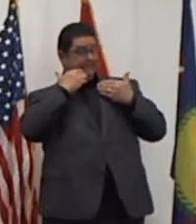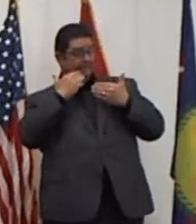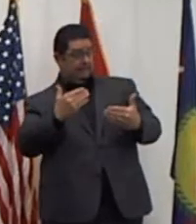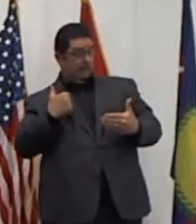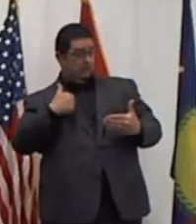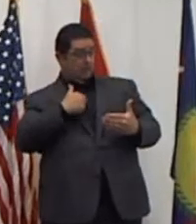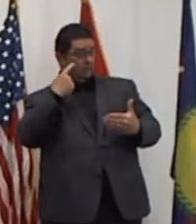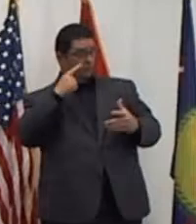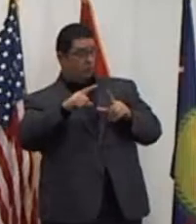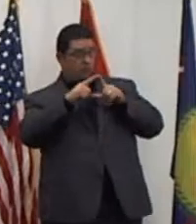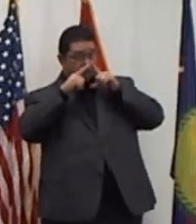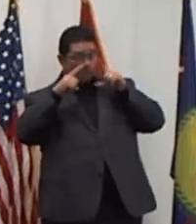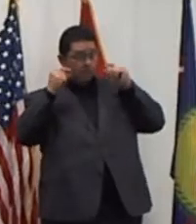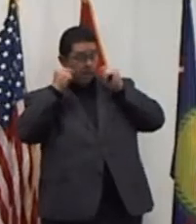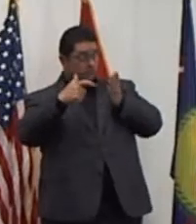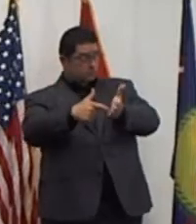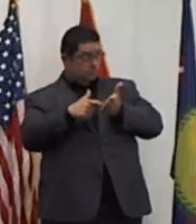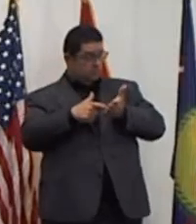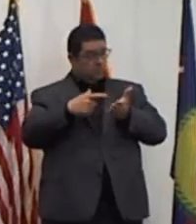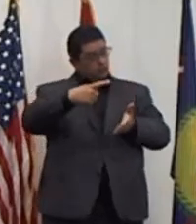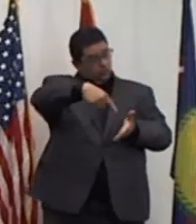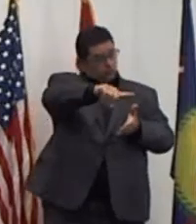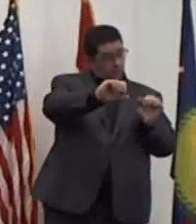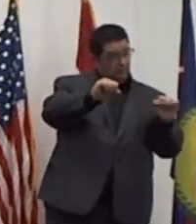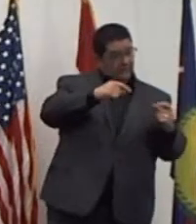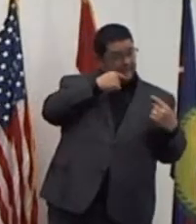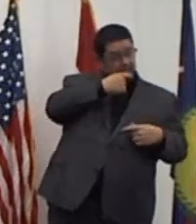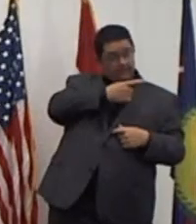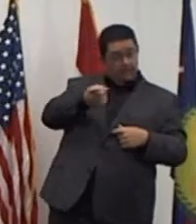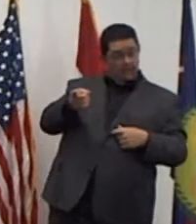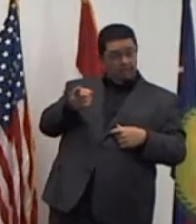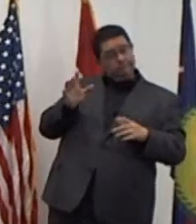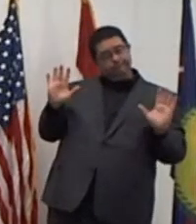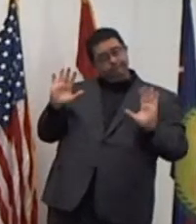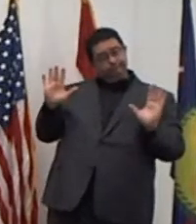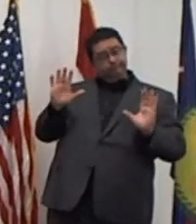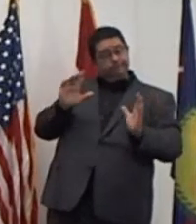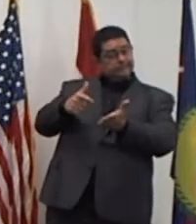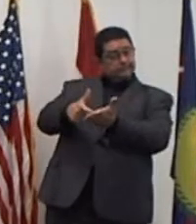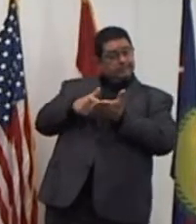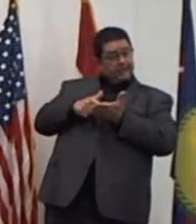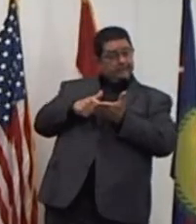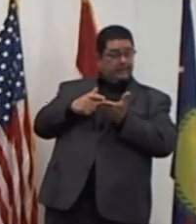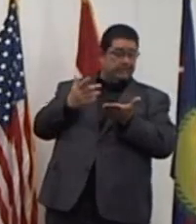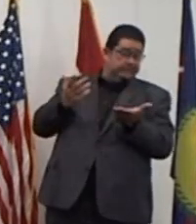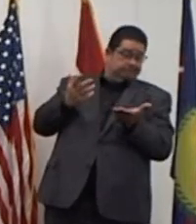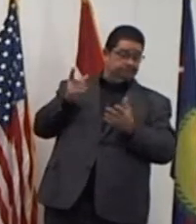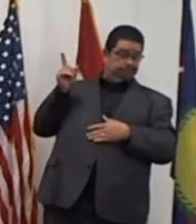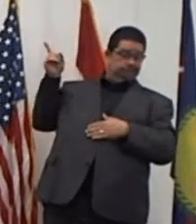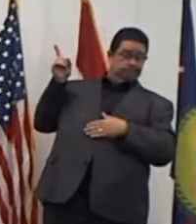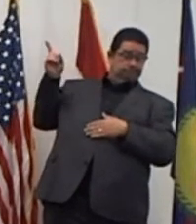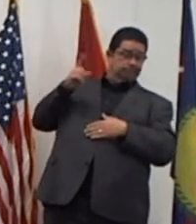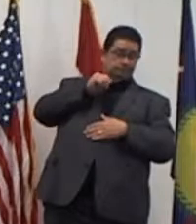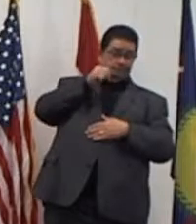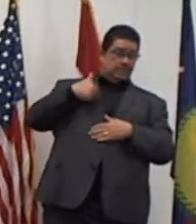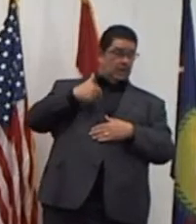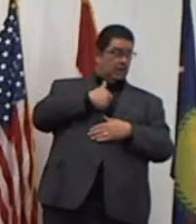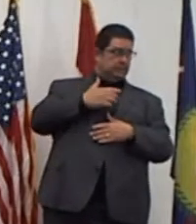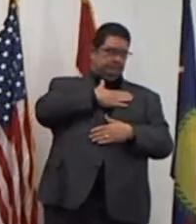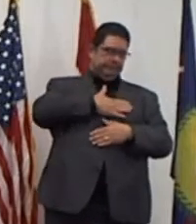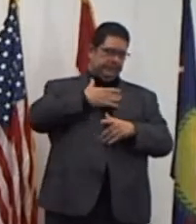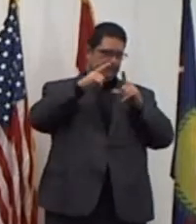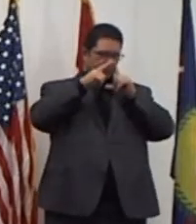mask mandate so they can tell their customers and their patrons, look, this is a mandate, this is a requirement from the county health department, please put on a